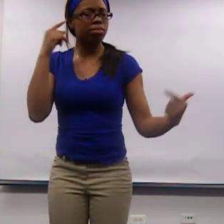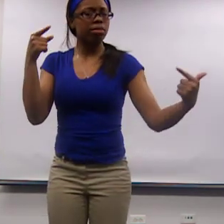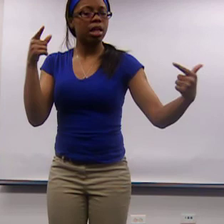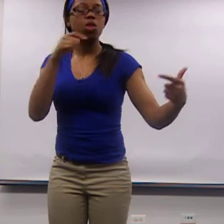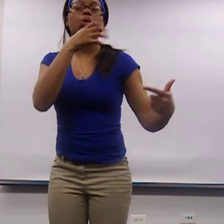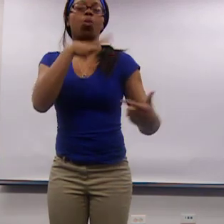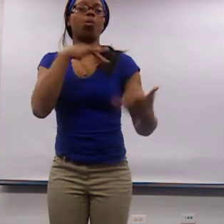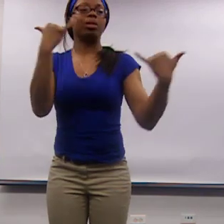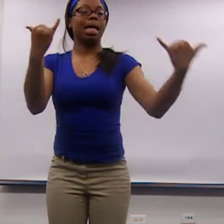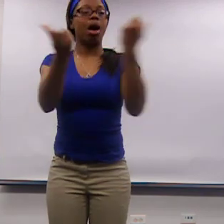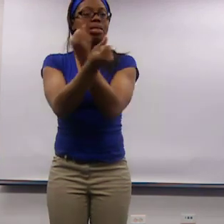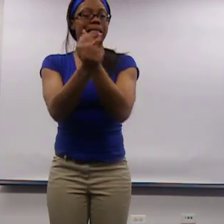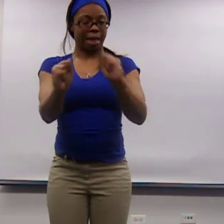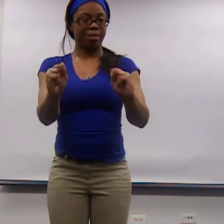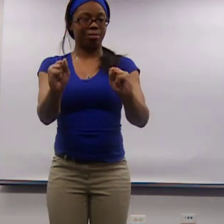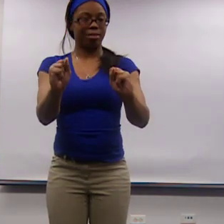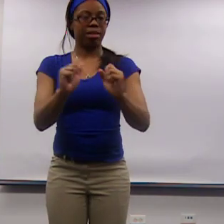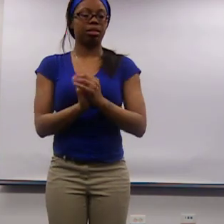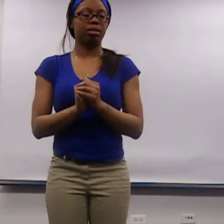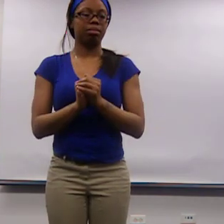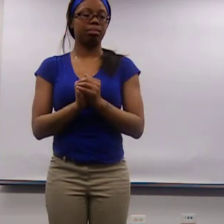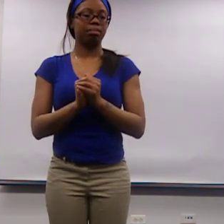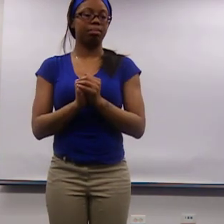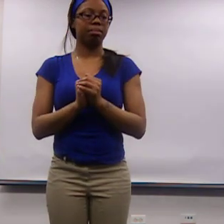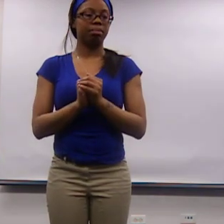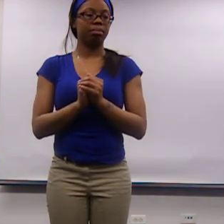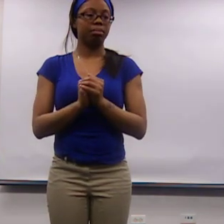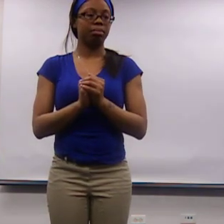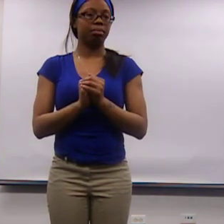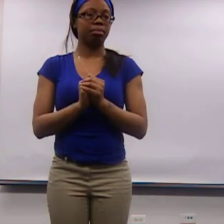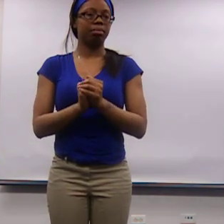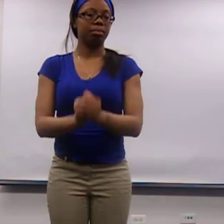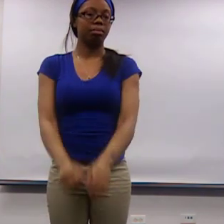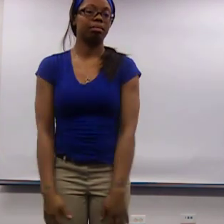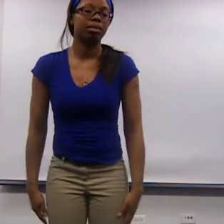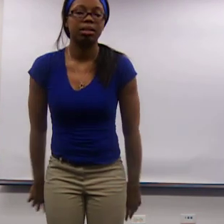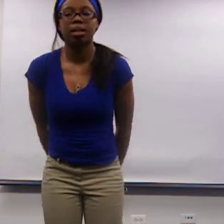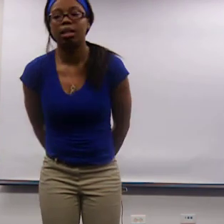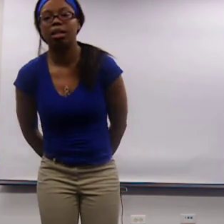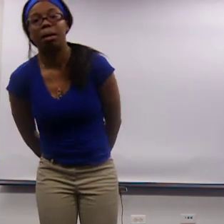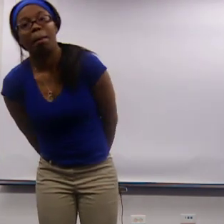saved. Nice.